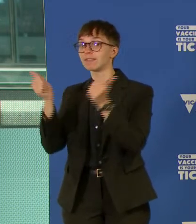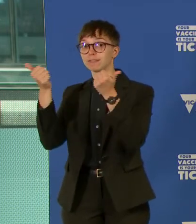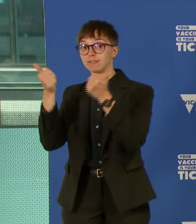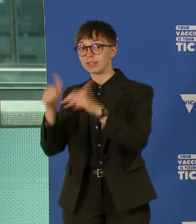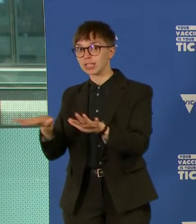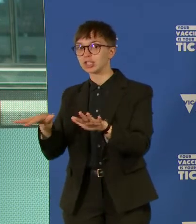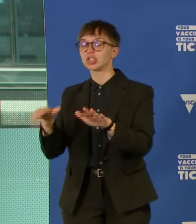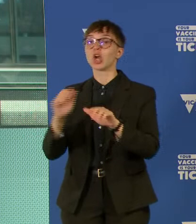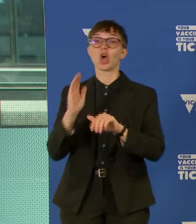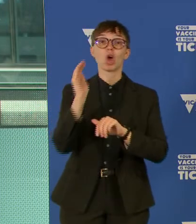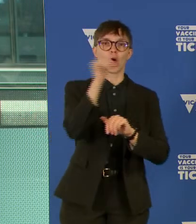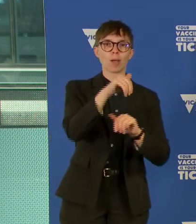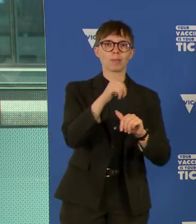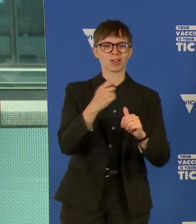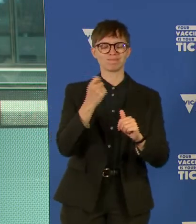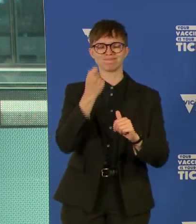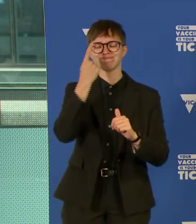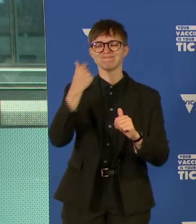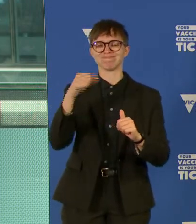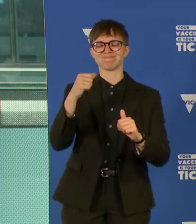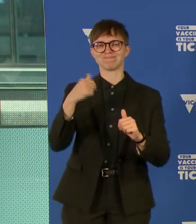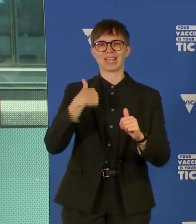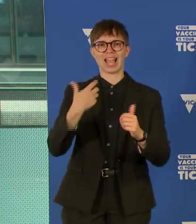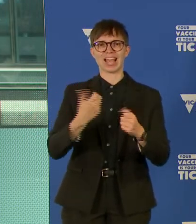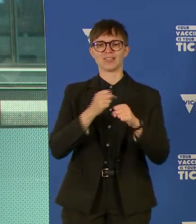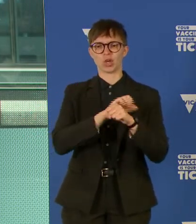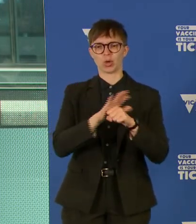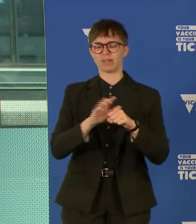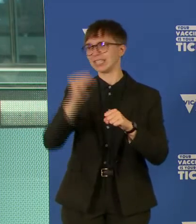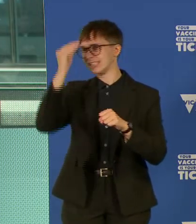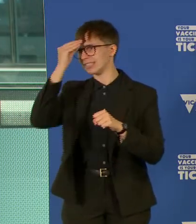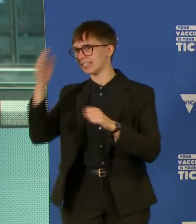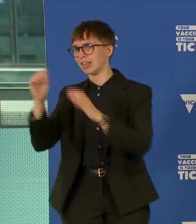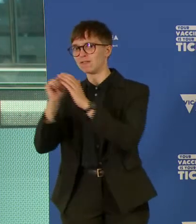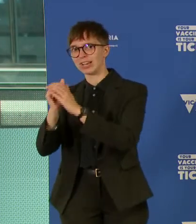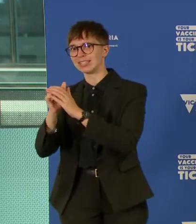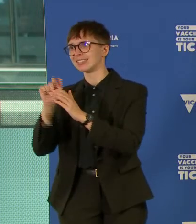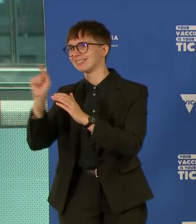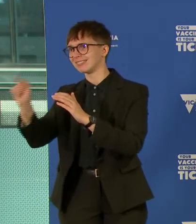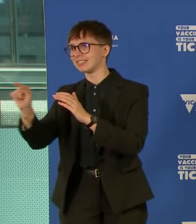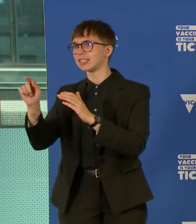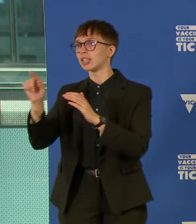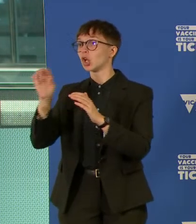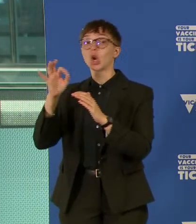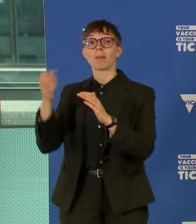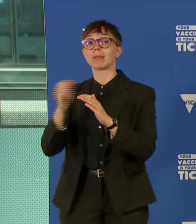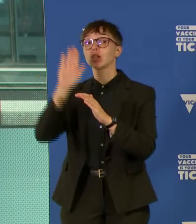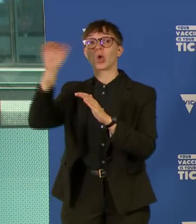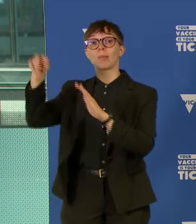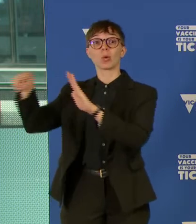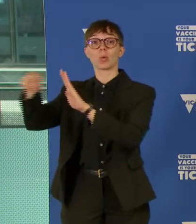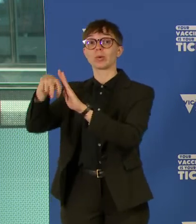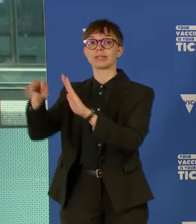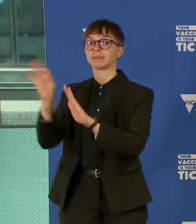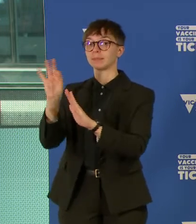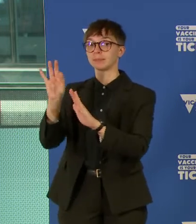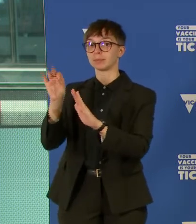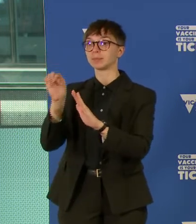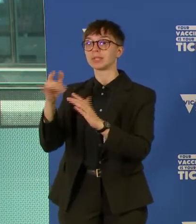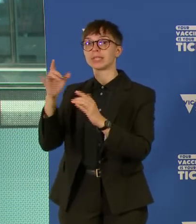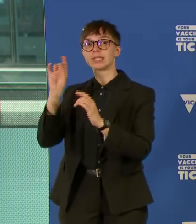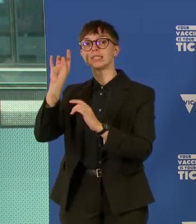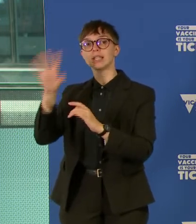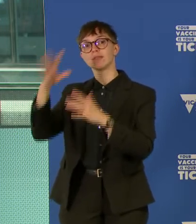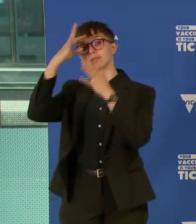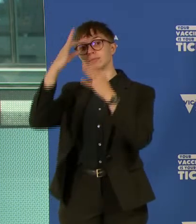They need to avoid sensitive settings. We recommend that they don't have close contact with at-risk individuals,